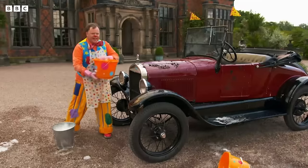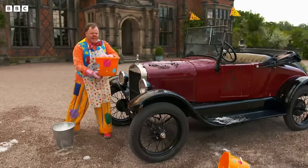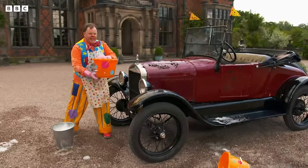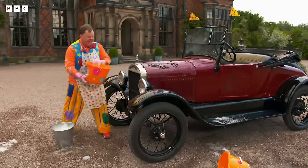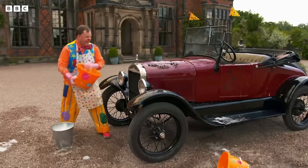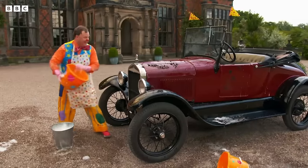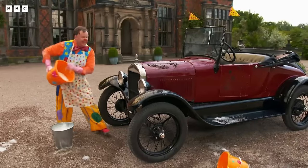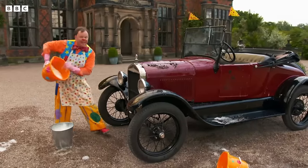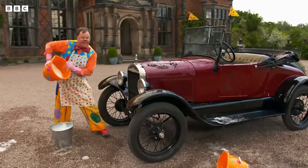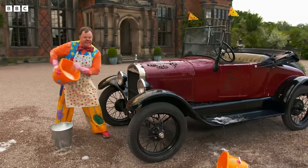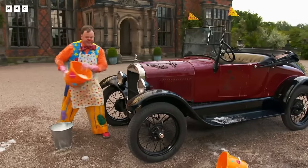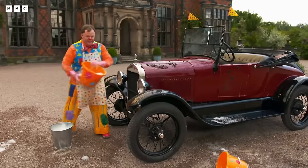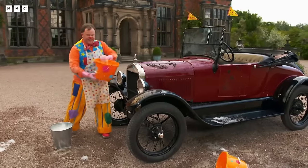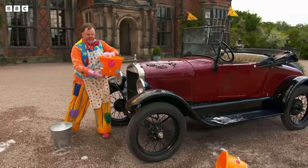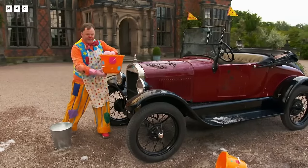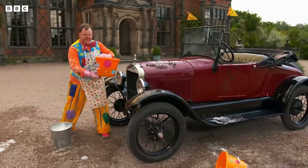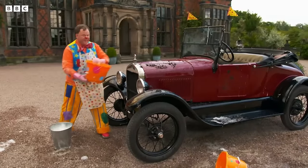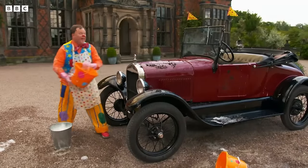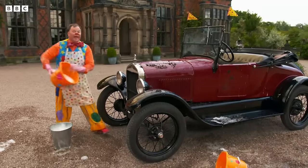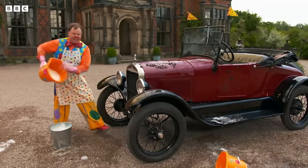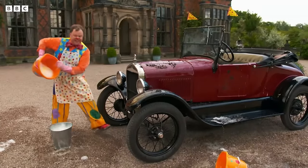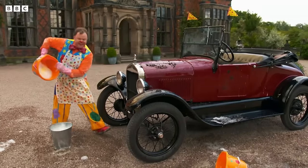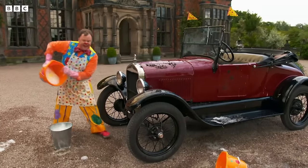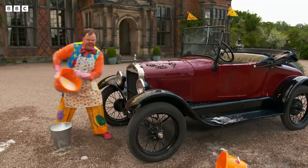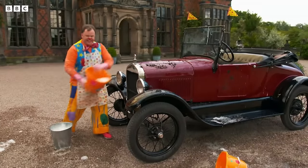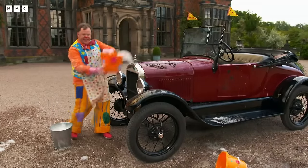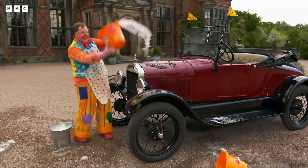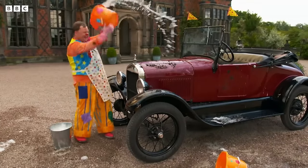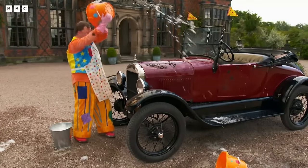One, two, three.